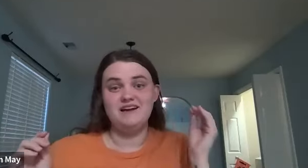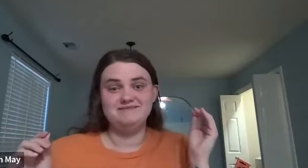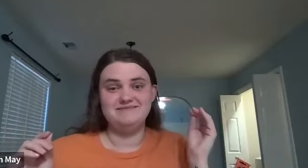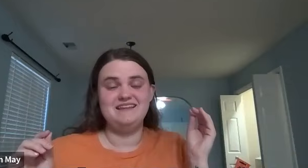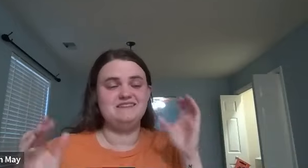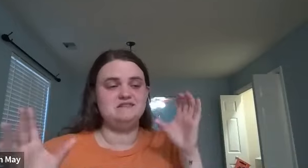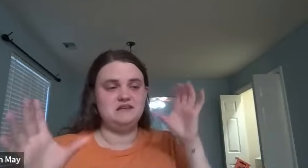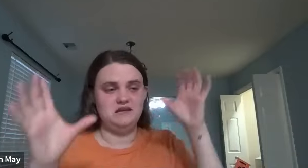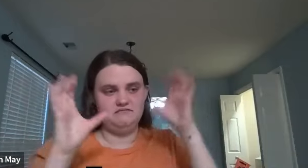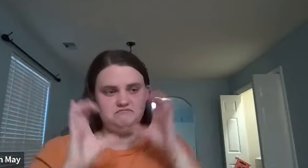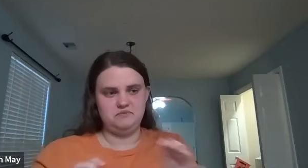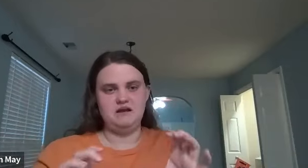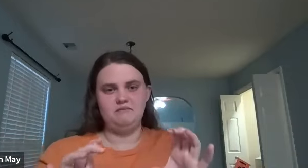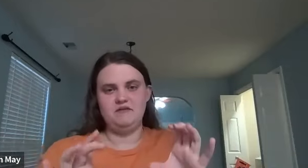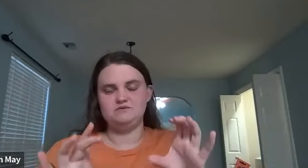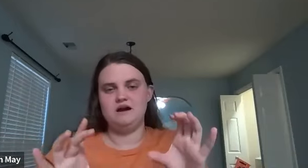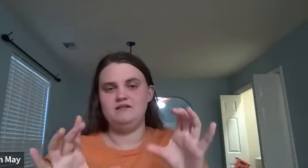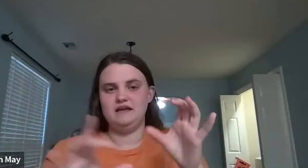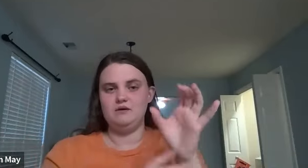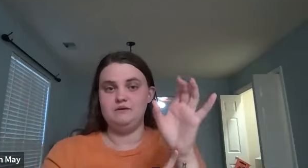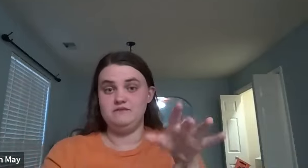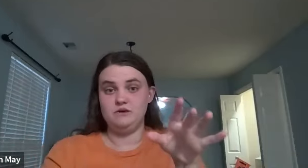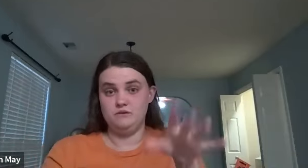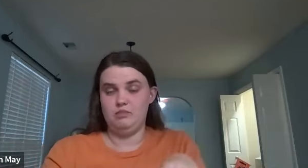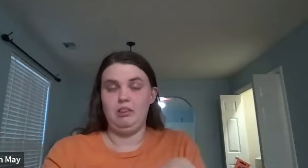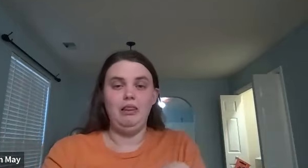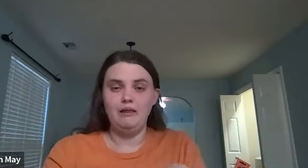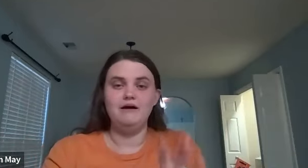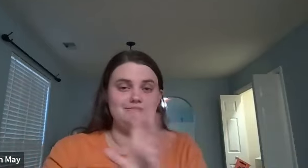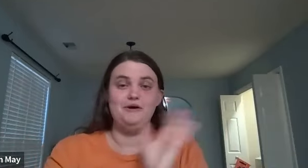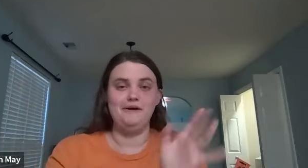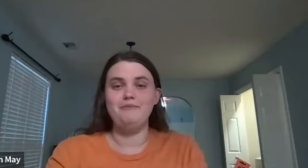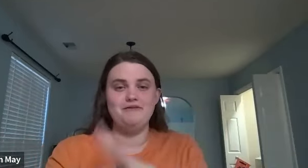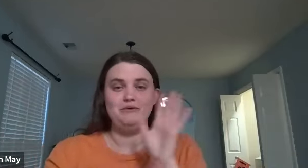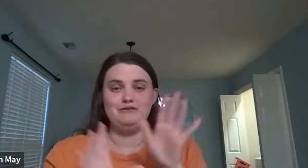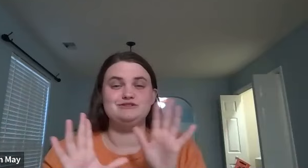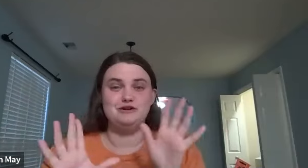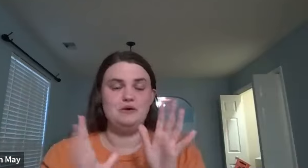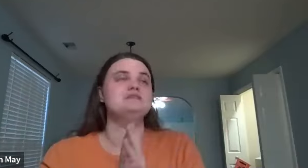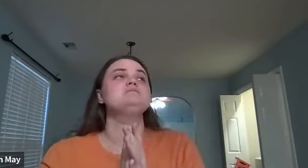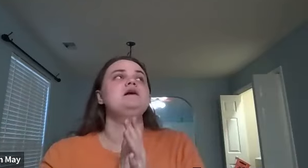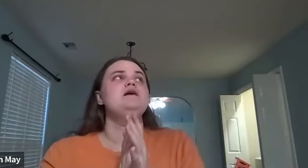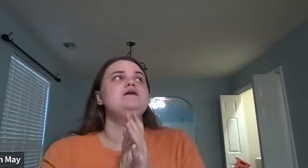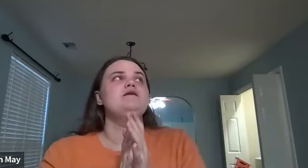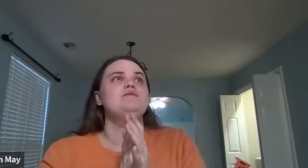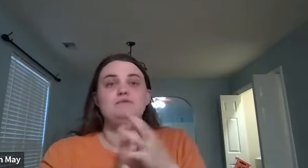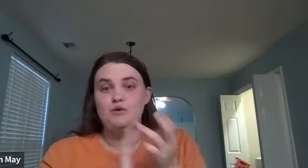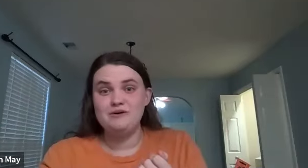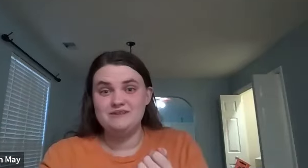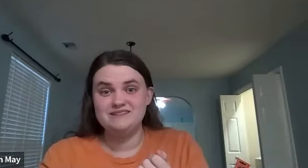lot but that's why I like how I'm sorry, I'm having one of those stutter moments. We record these